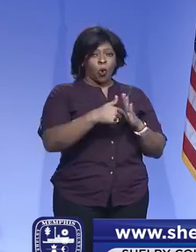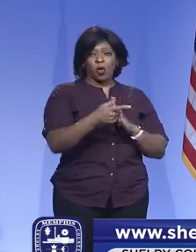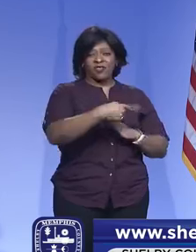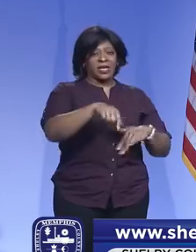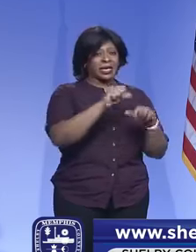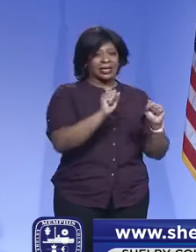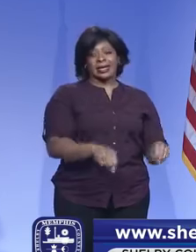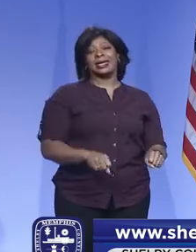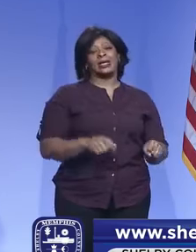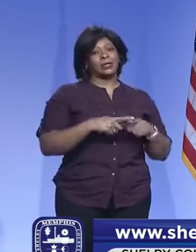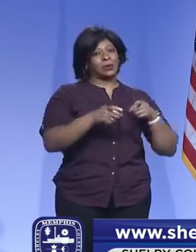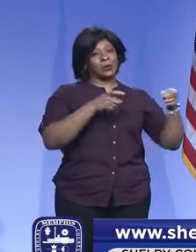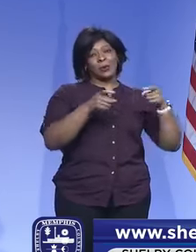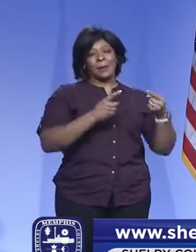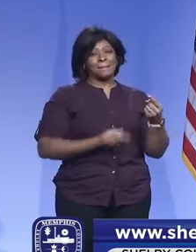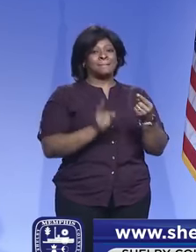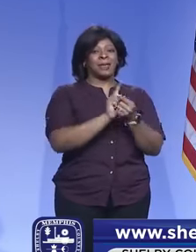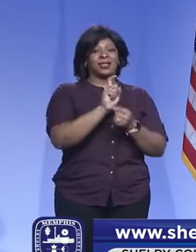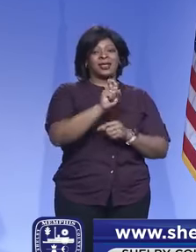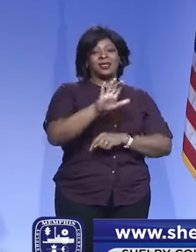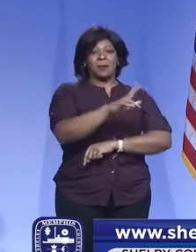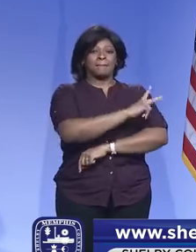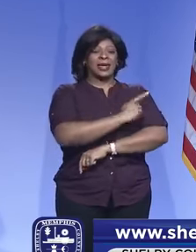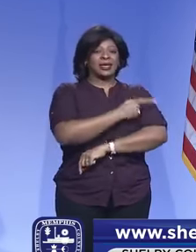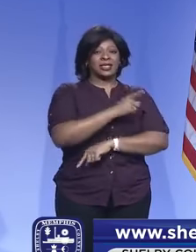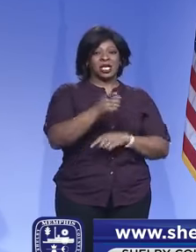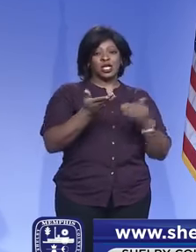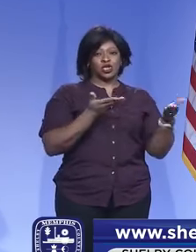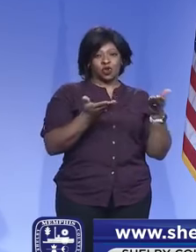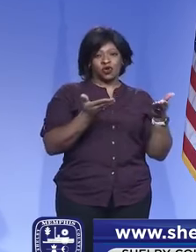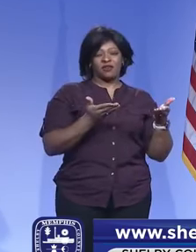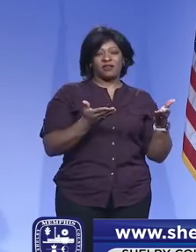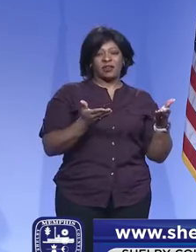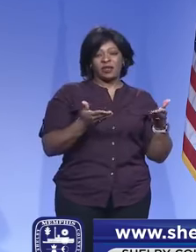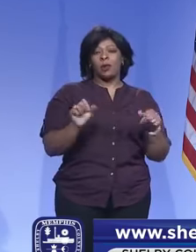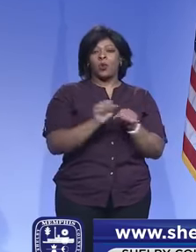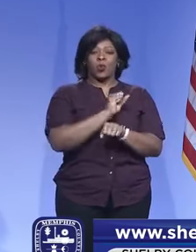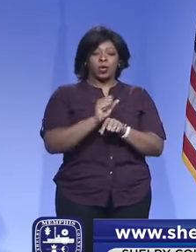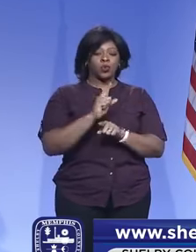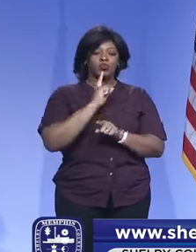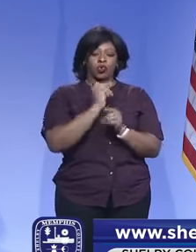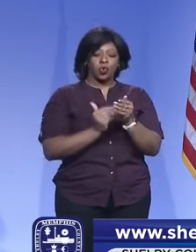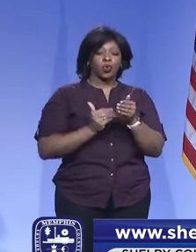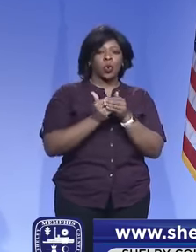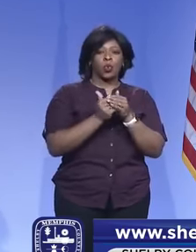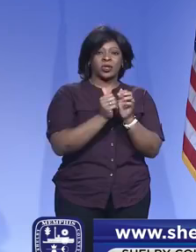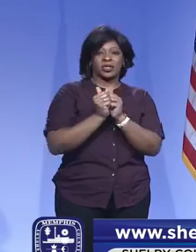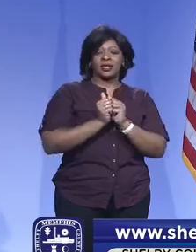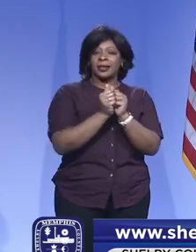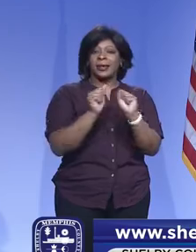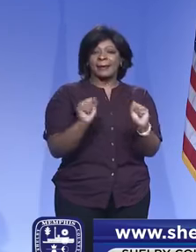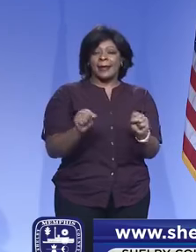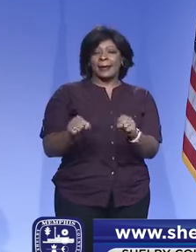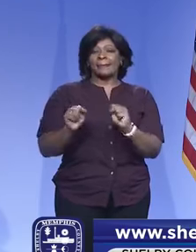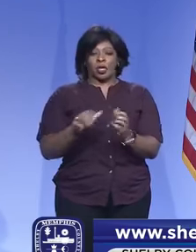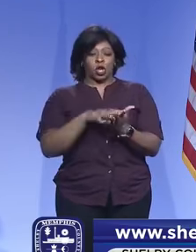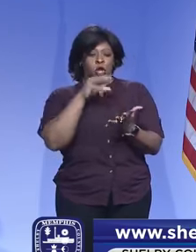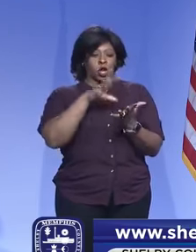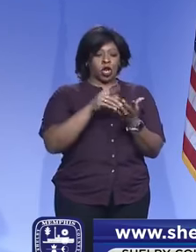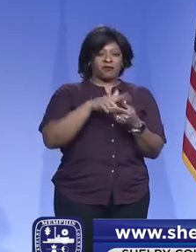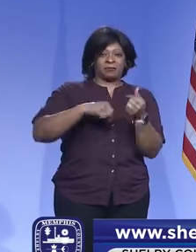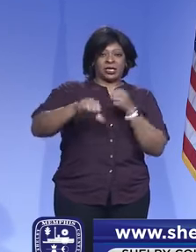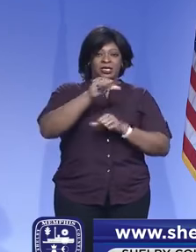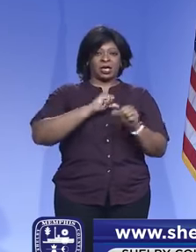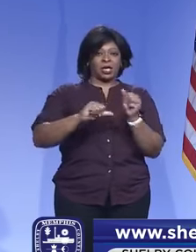their capacity to meet the needs of the patients that they serve, working very closely together to be able to learn from each